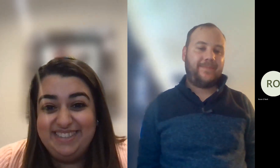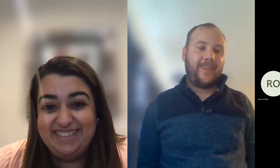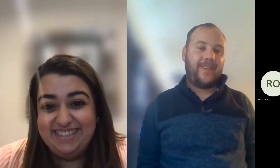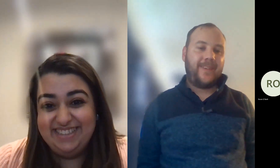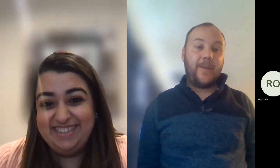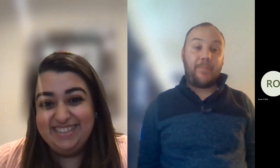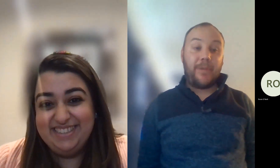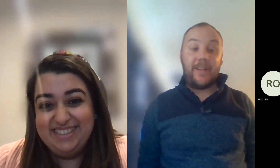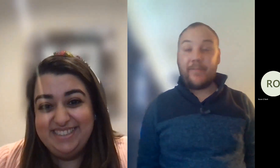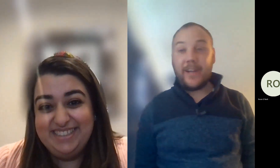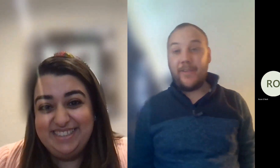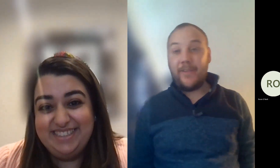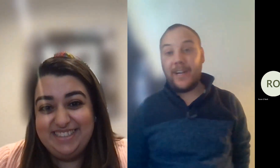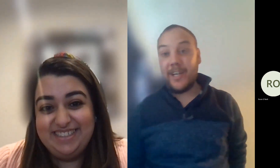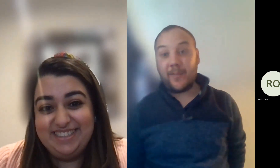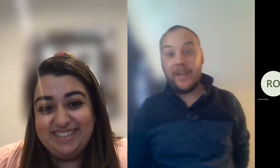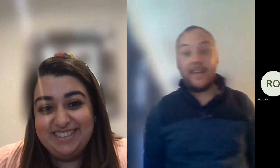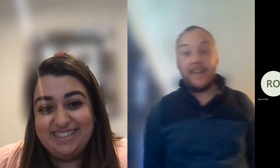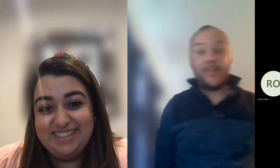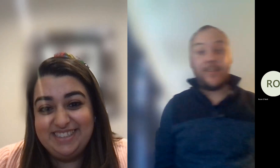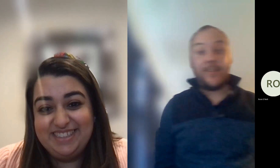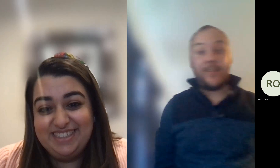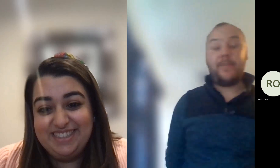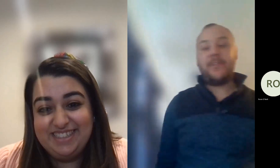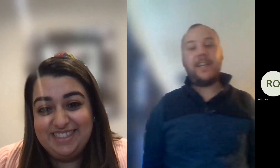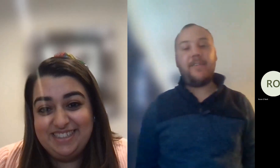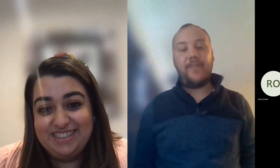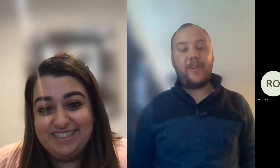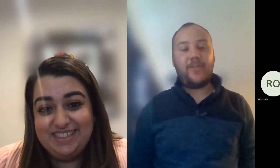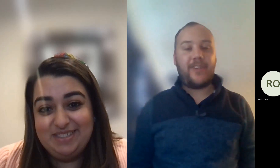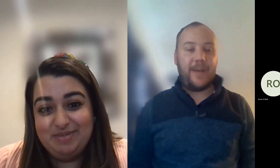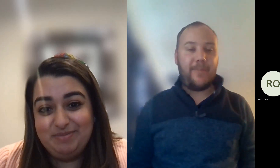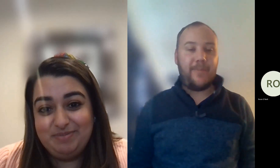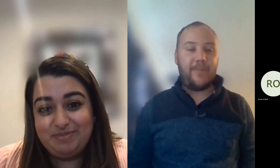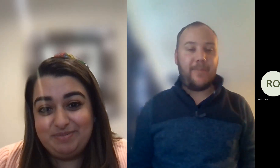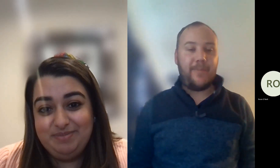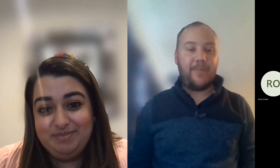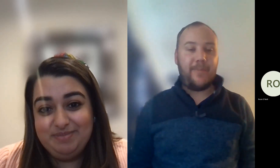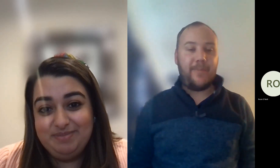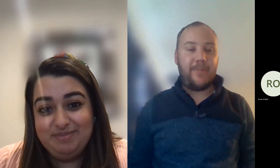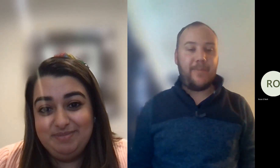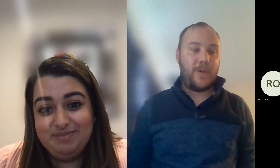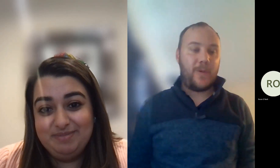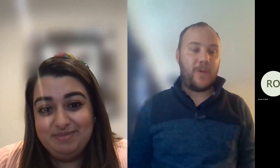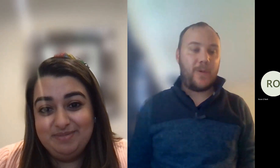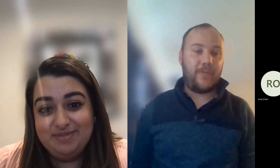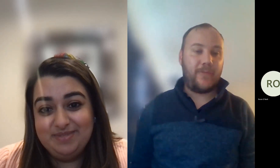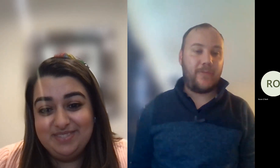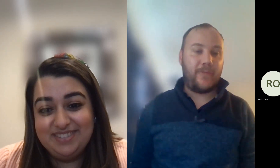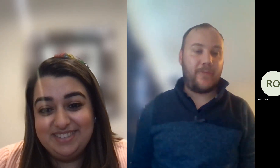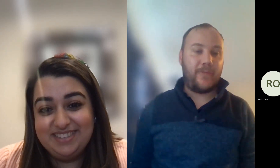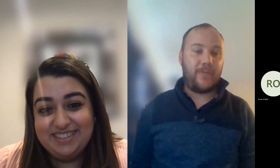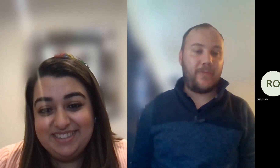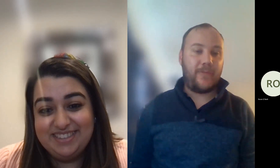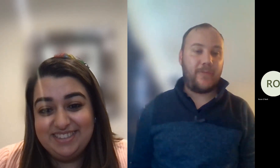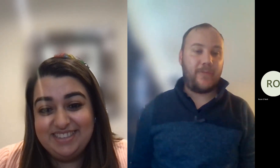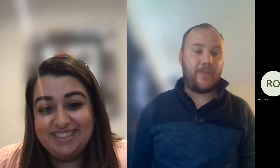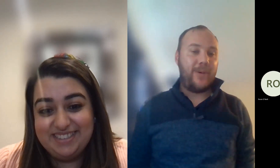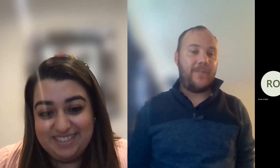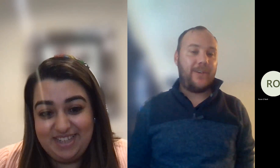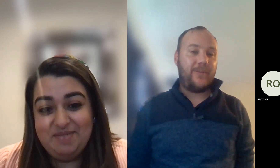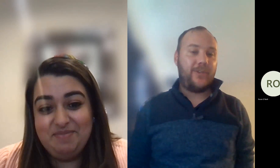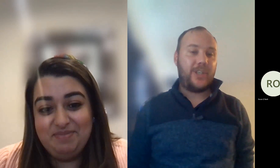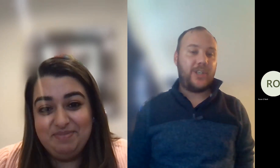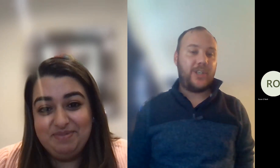best. Brilliant. Thank you for that, Jasmine. And speaking of people who've taken their first steps, I'm going to ask you to swap over with Rosie now, if I